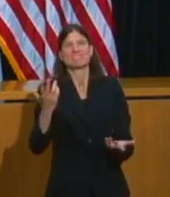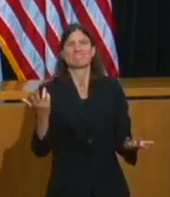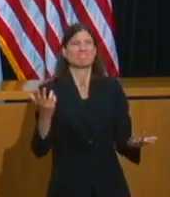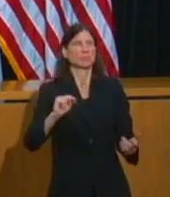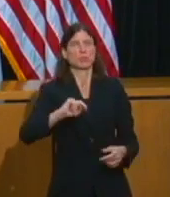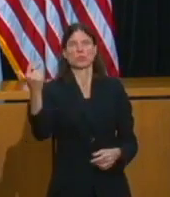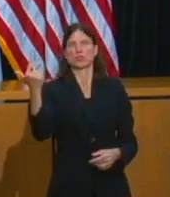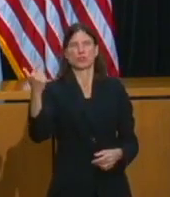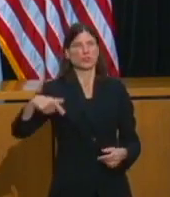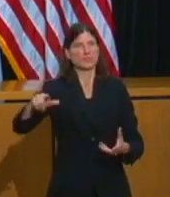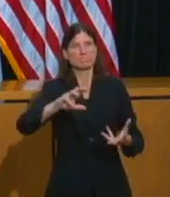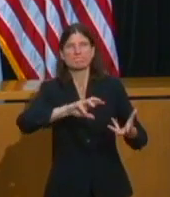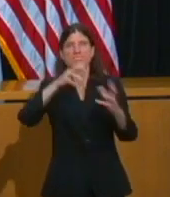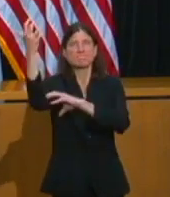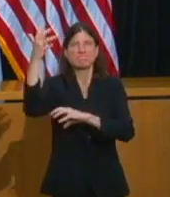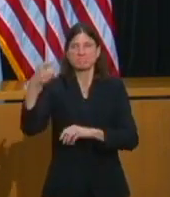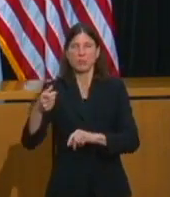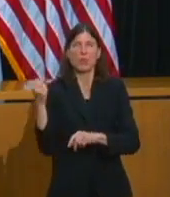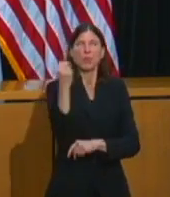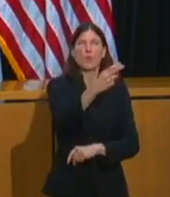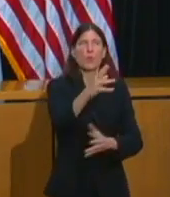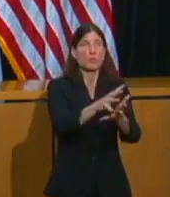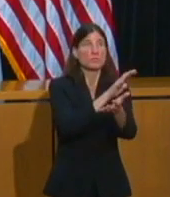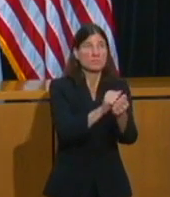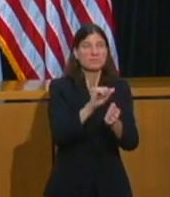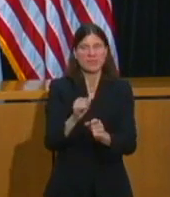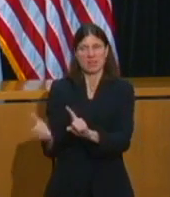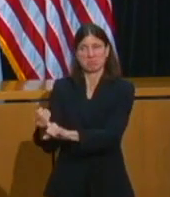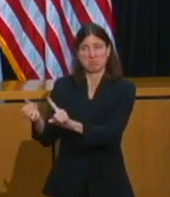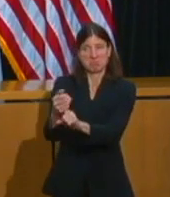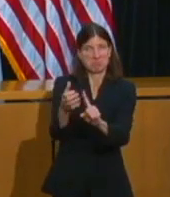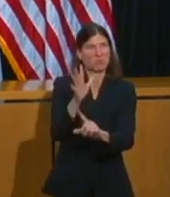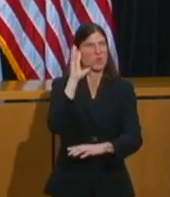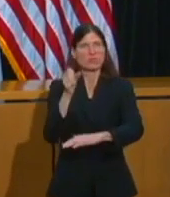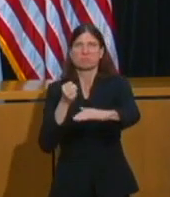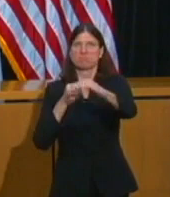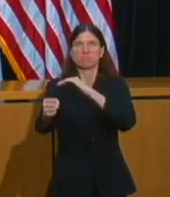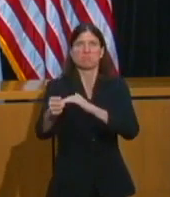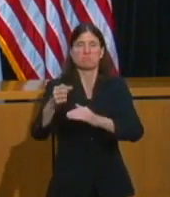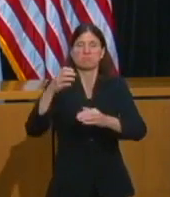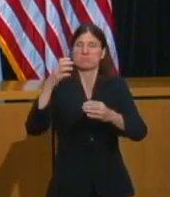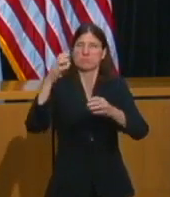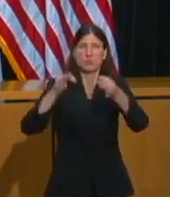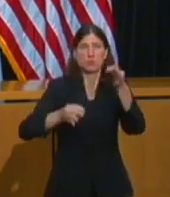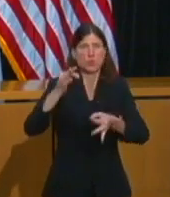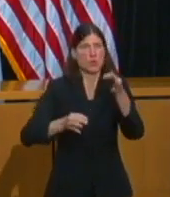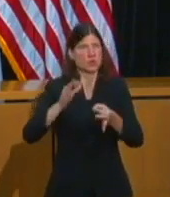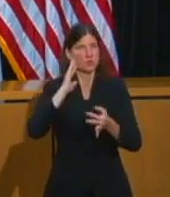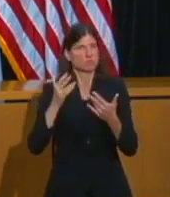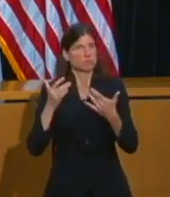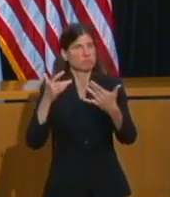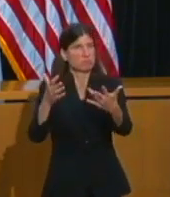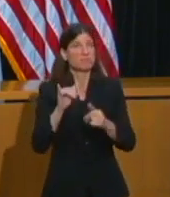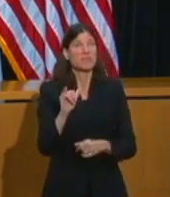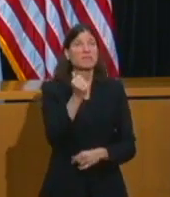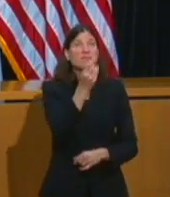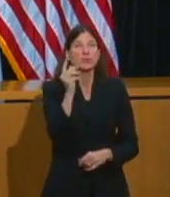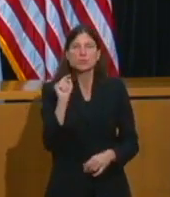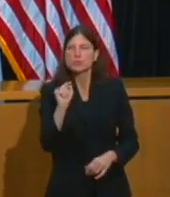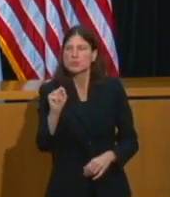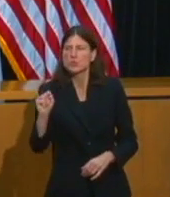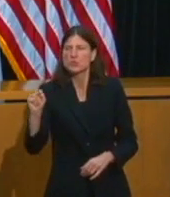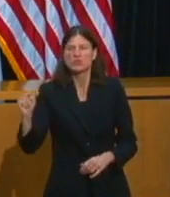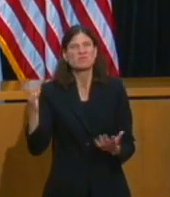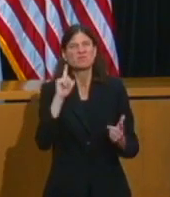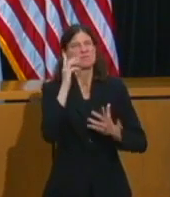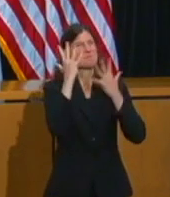accountable. We cannot and should not stand for the shameful actions of a few that attempt to